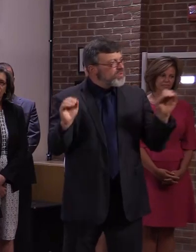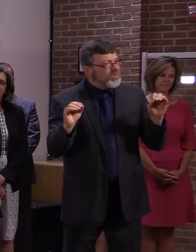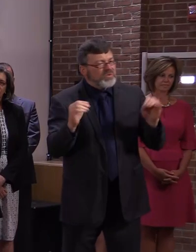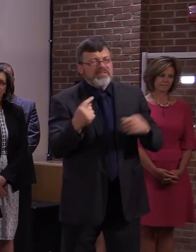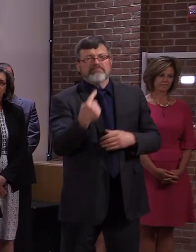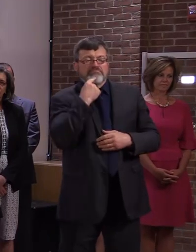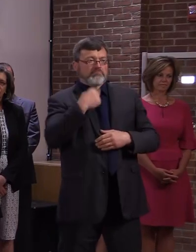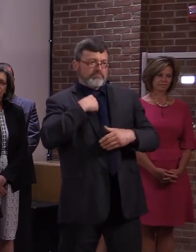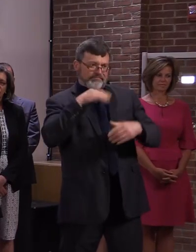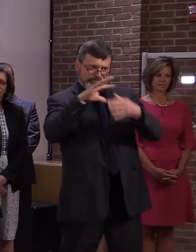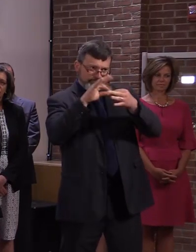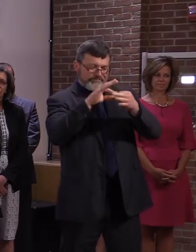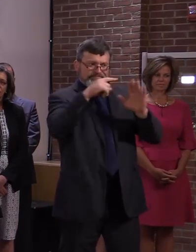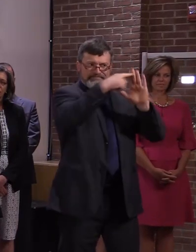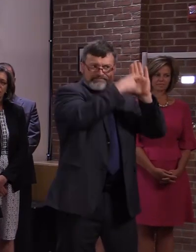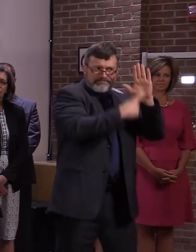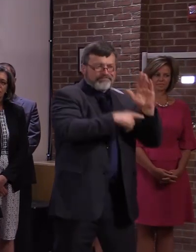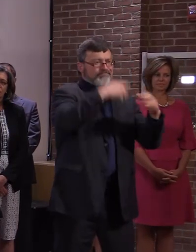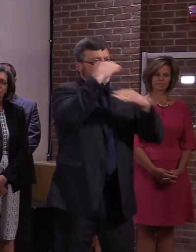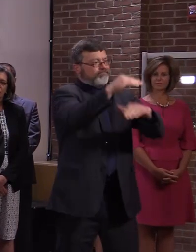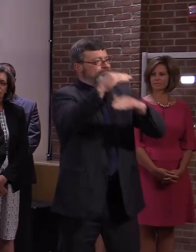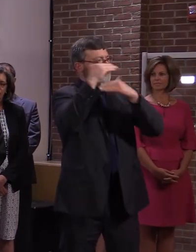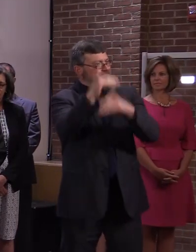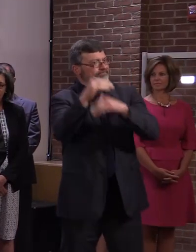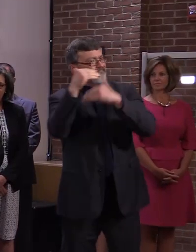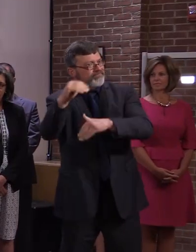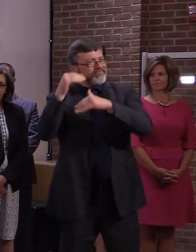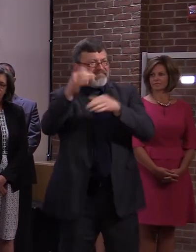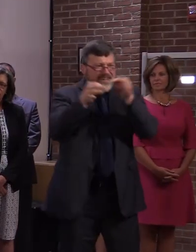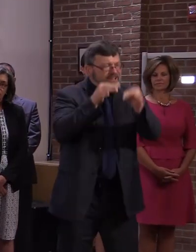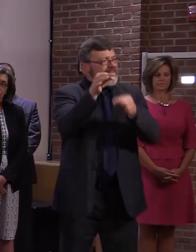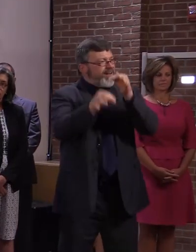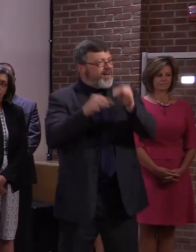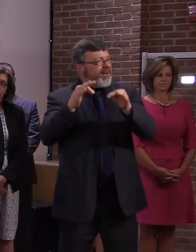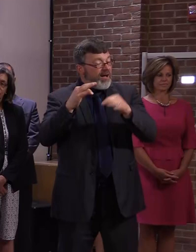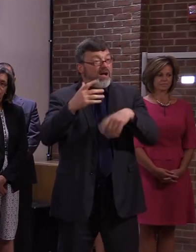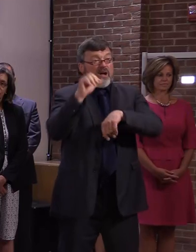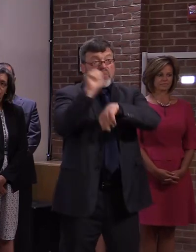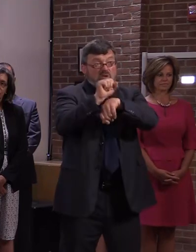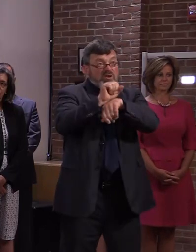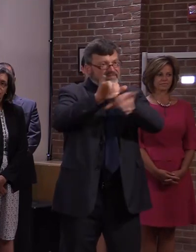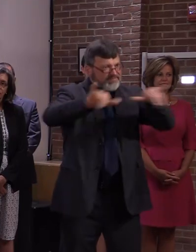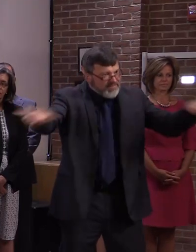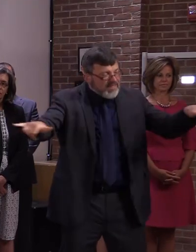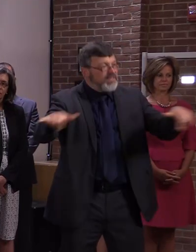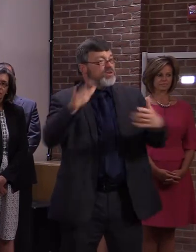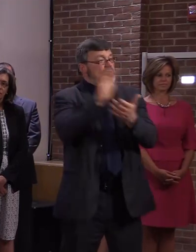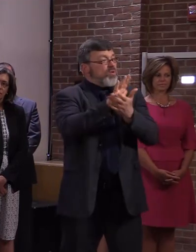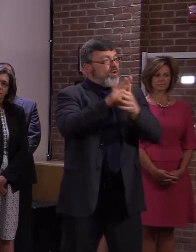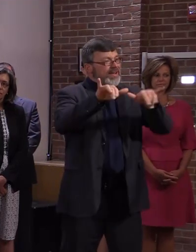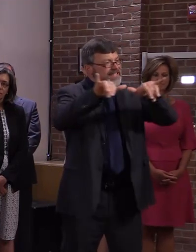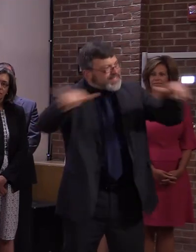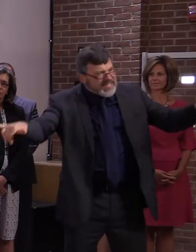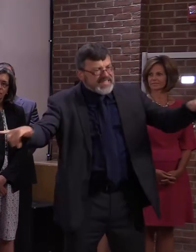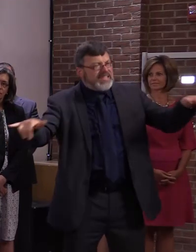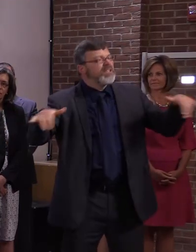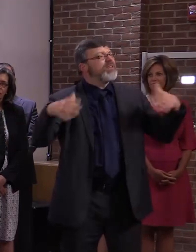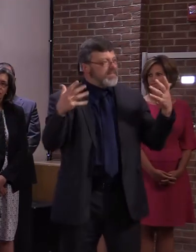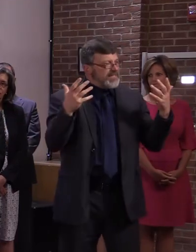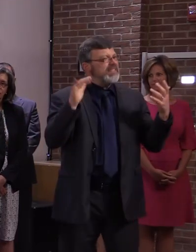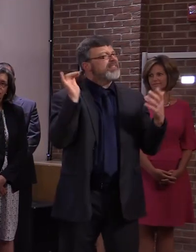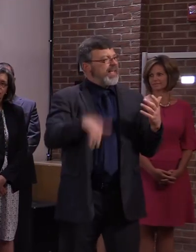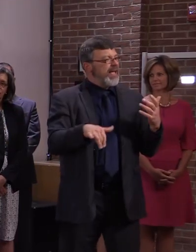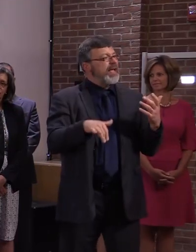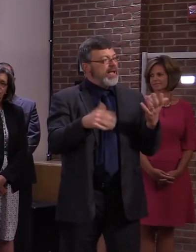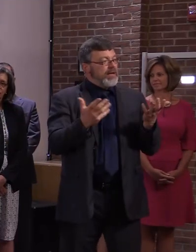parties, holidays, and travel, working and learning from home, or worse, losing